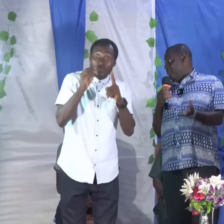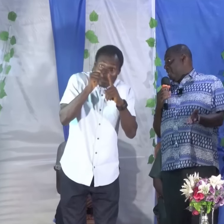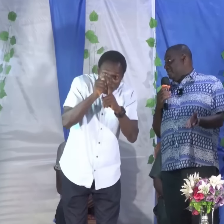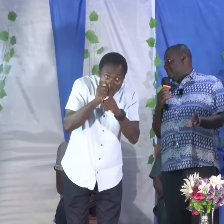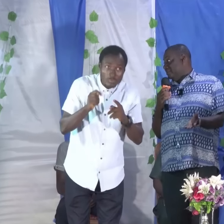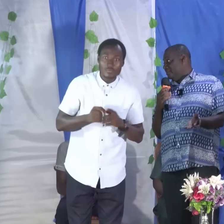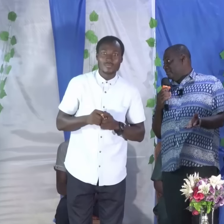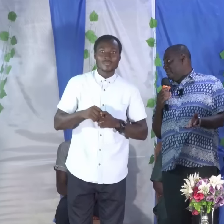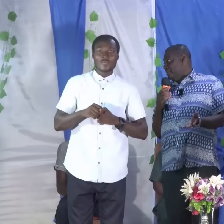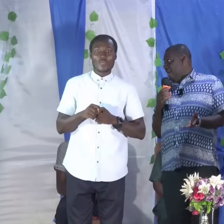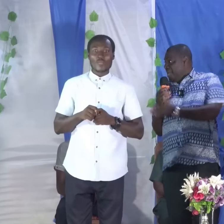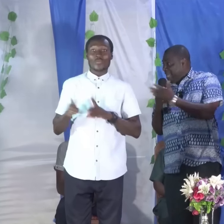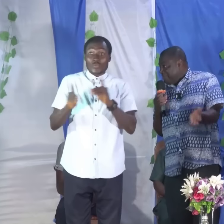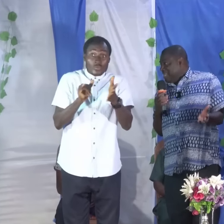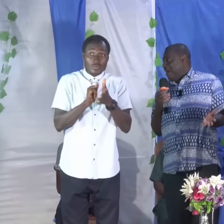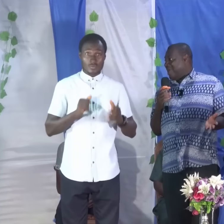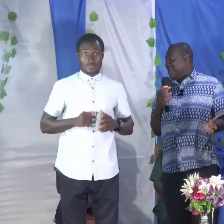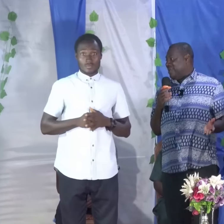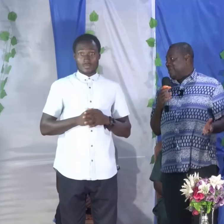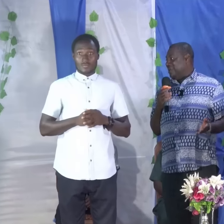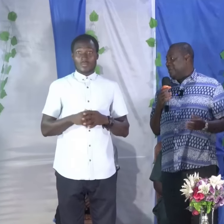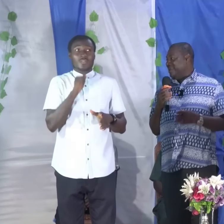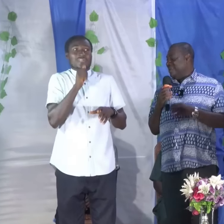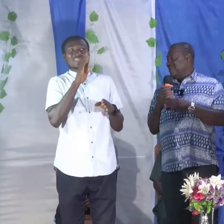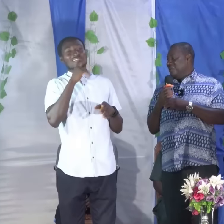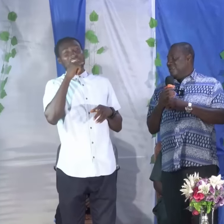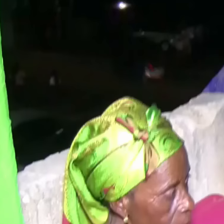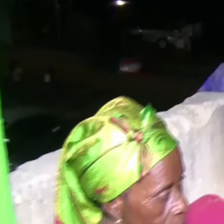ana won ready ali ya ready no